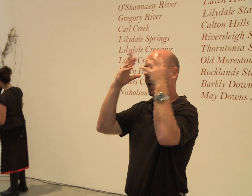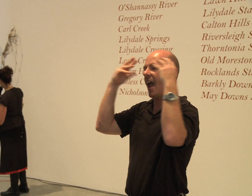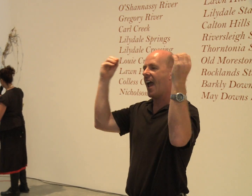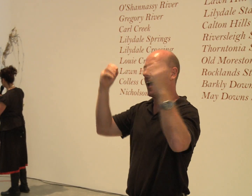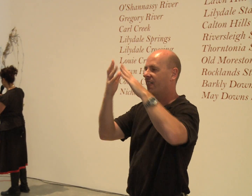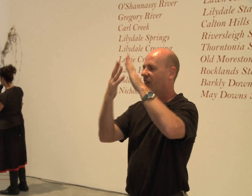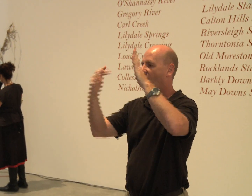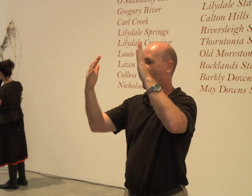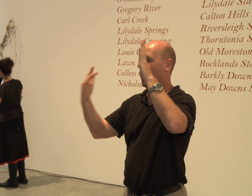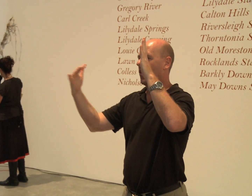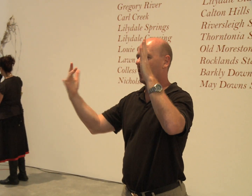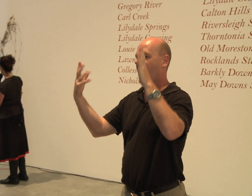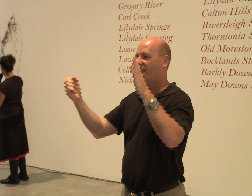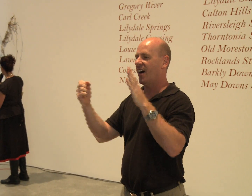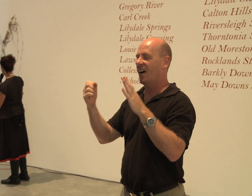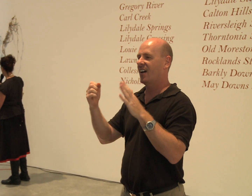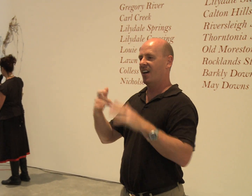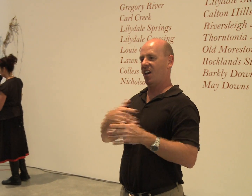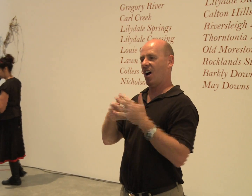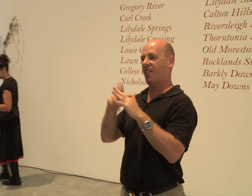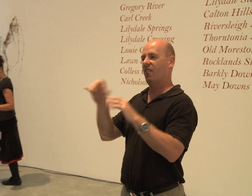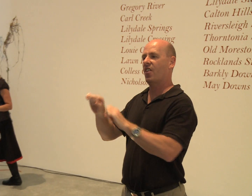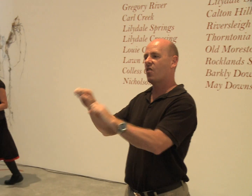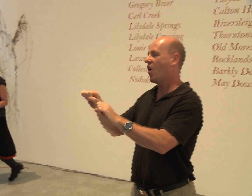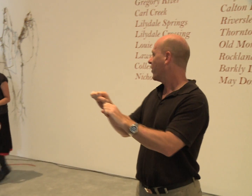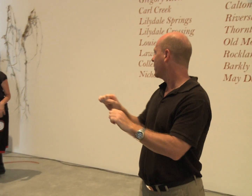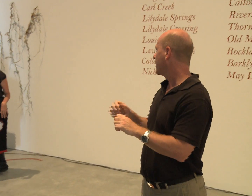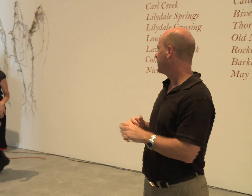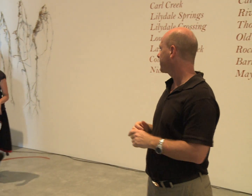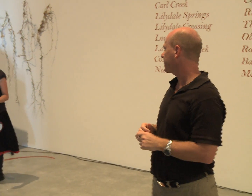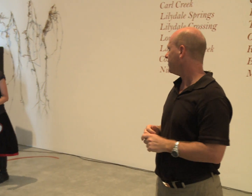wall and, you know, have a sort of a life of their own.